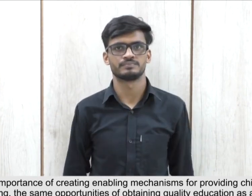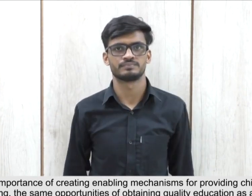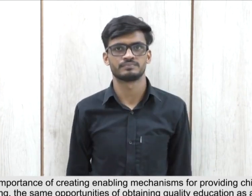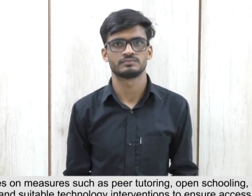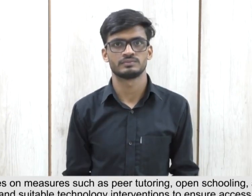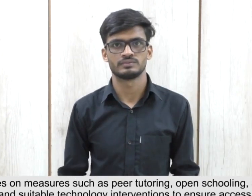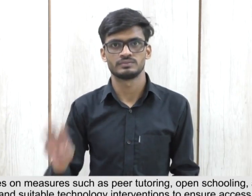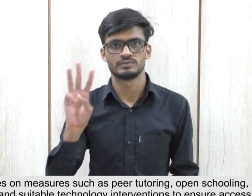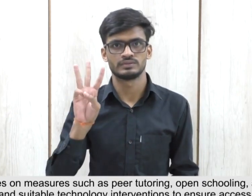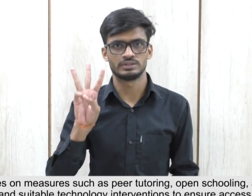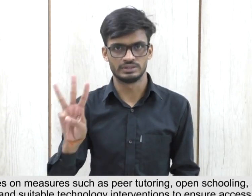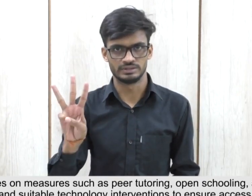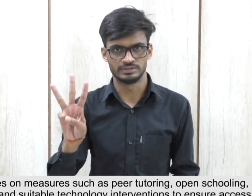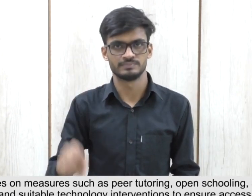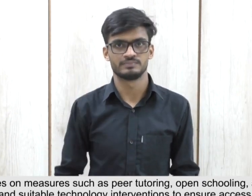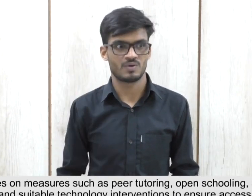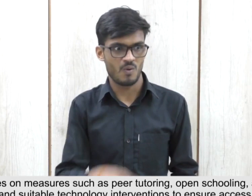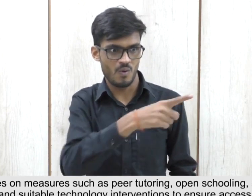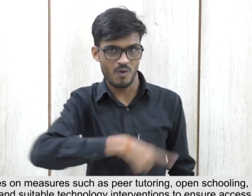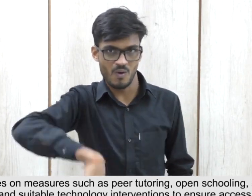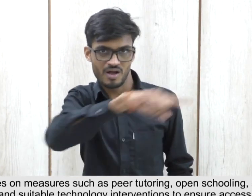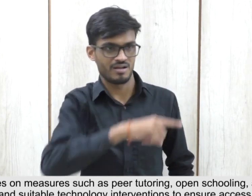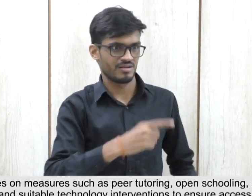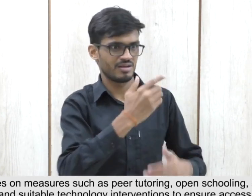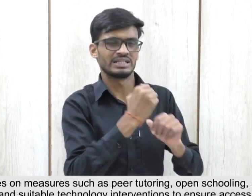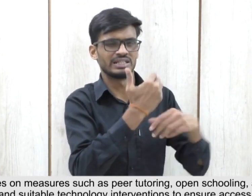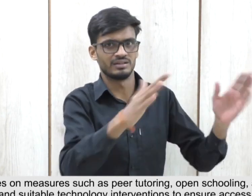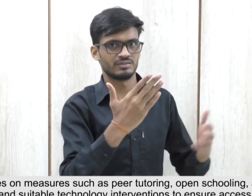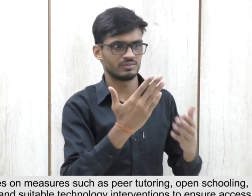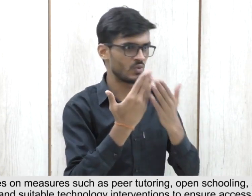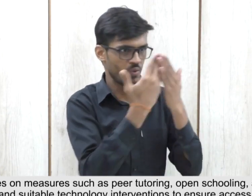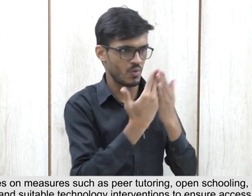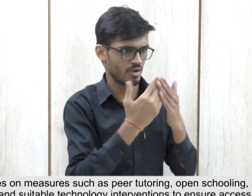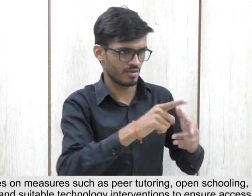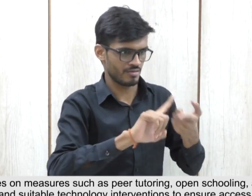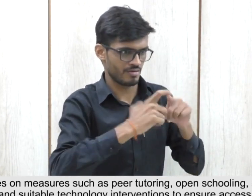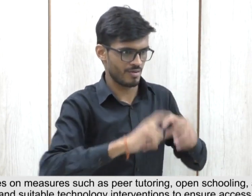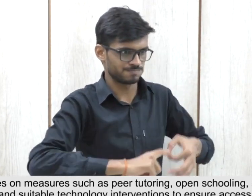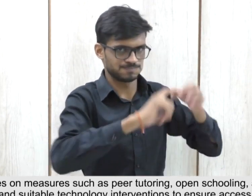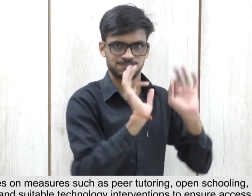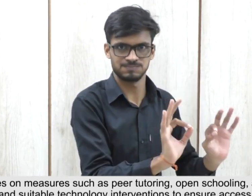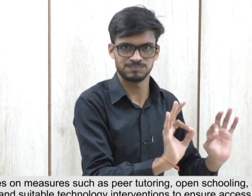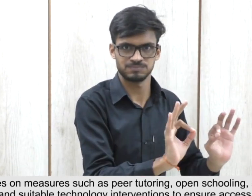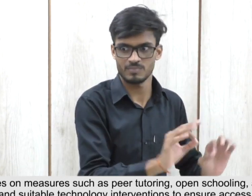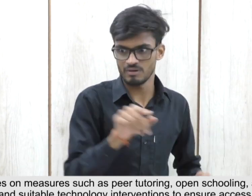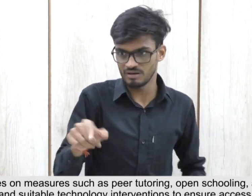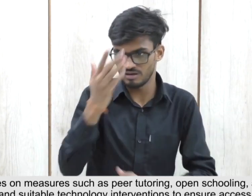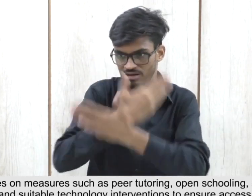obtaining quality education as any other child. Emphasizes on measures such as peer